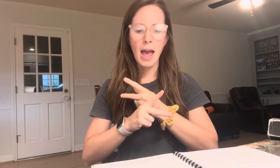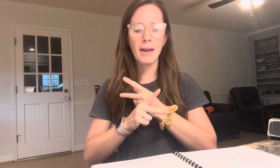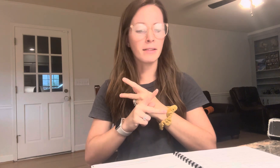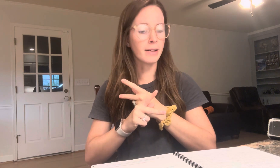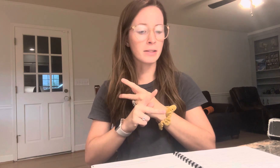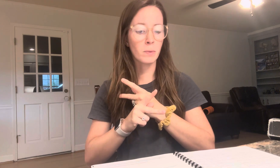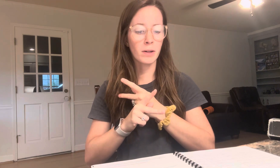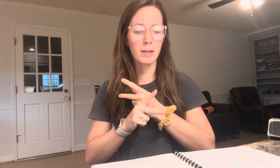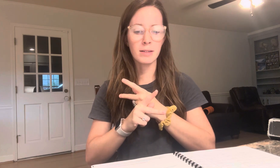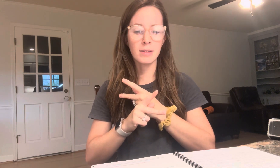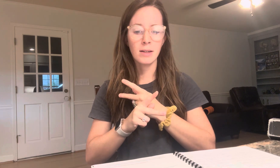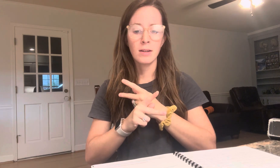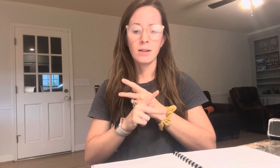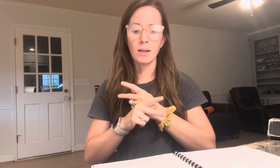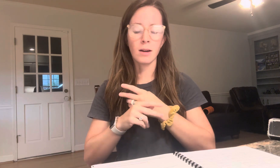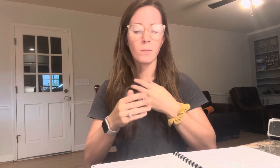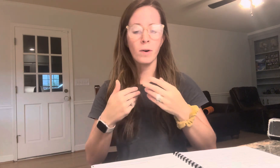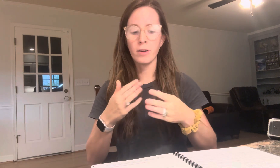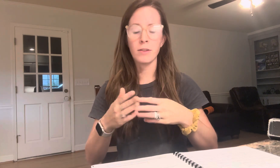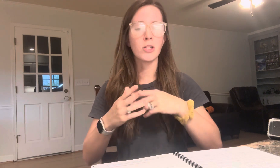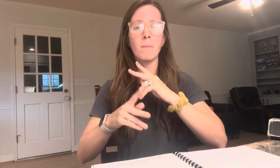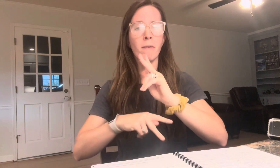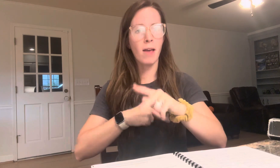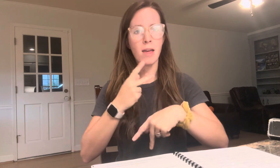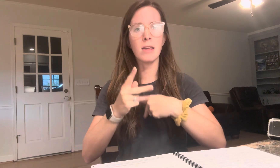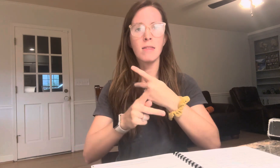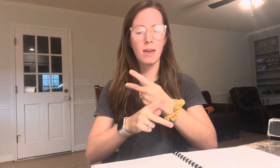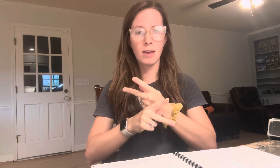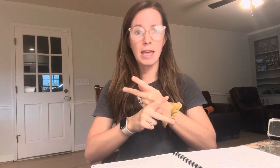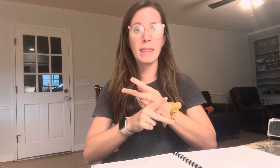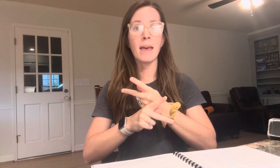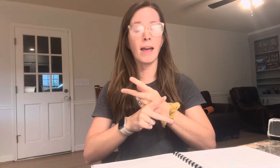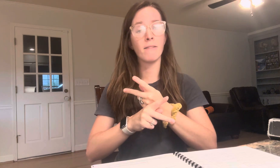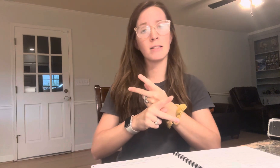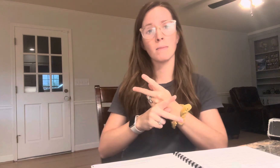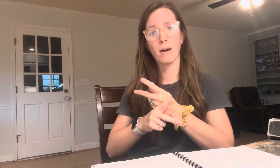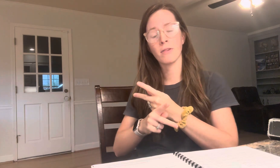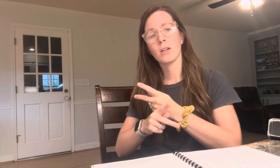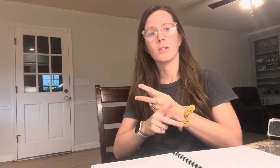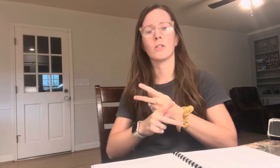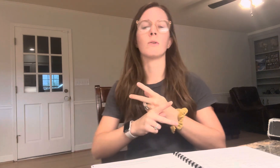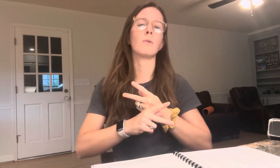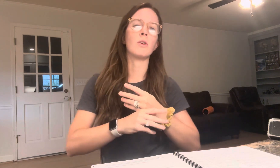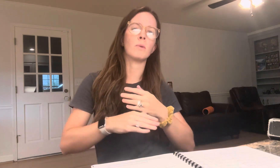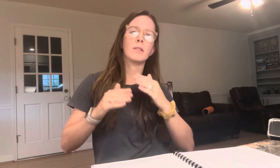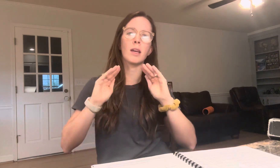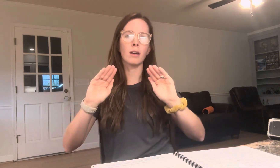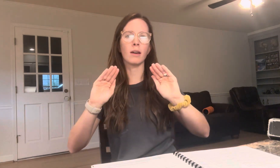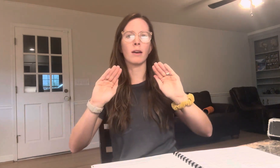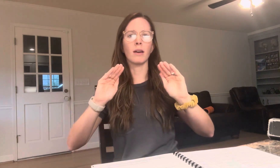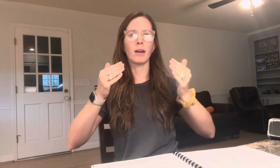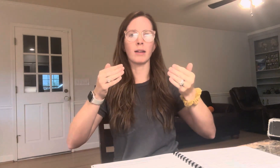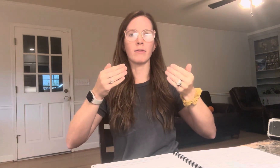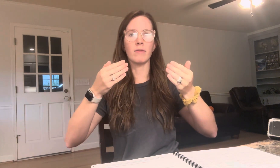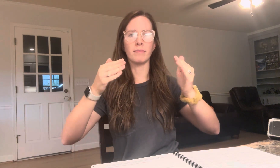And the last word is whether in the shape of anything in the heavens above. So you will take kind of